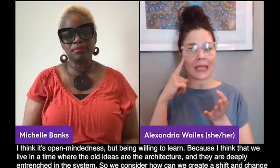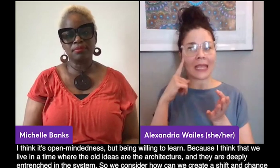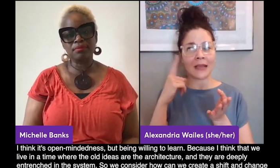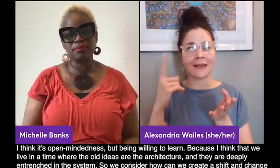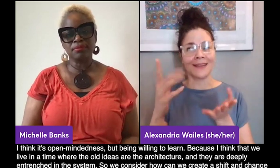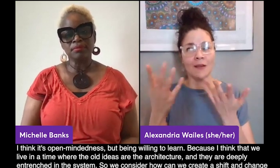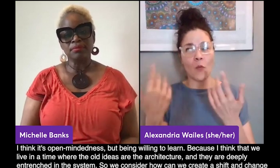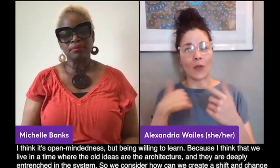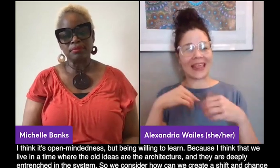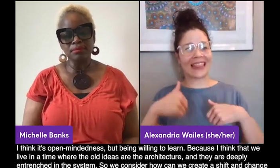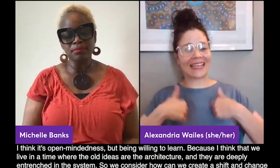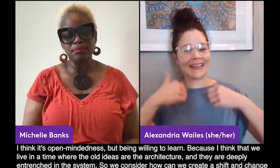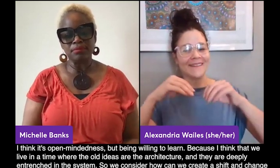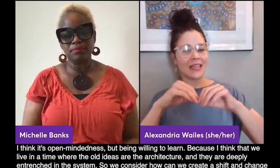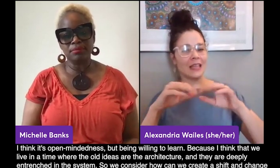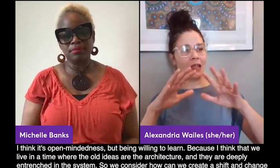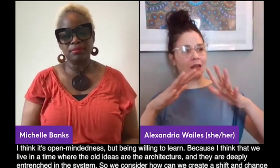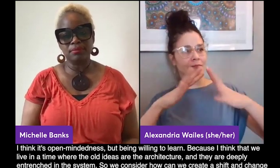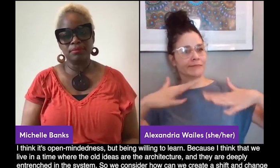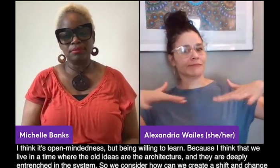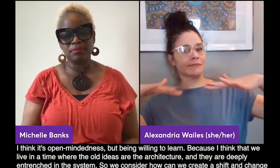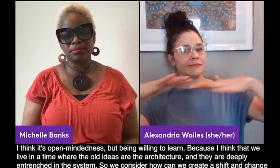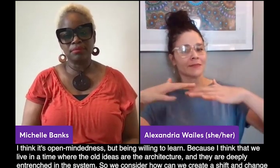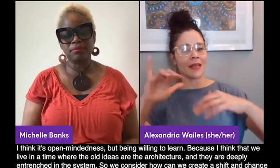they are deeply entrenched in the system.